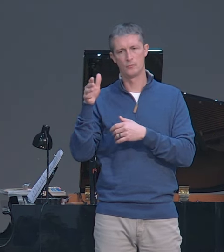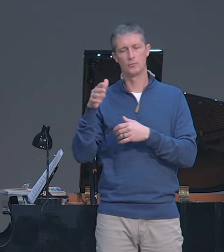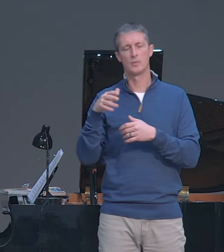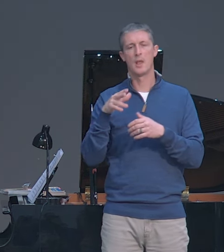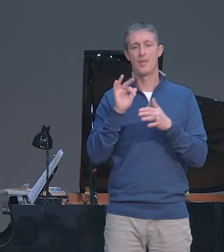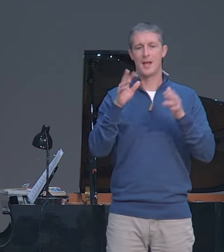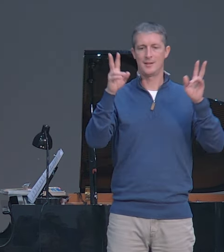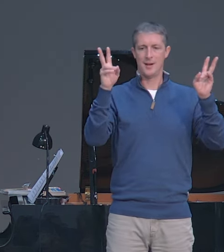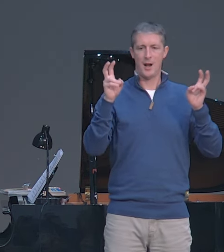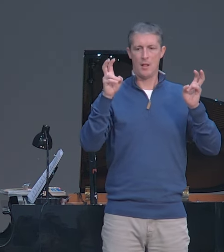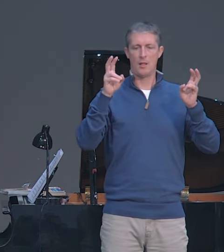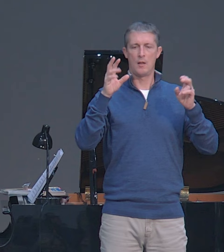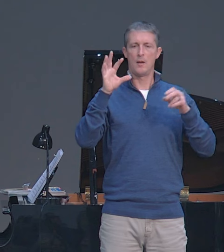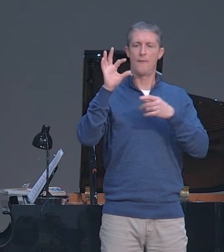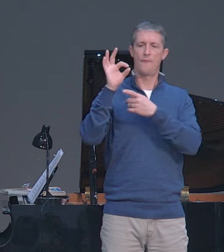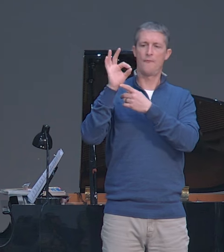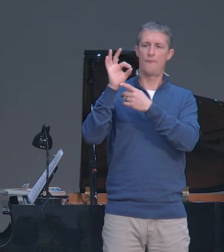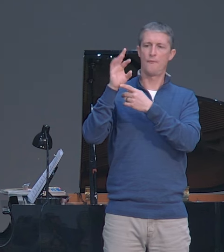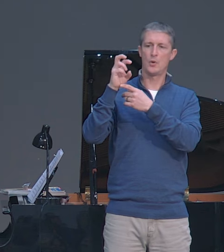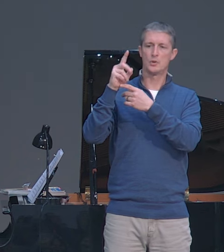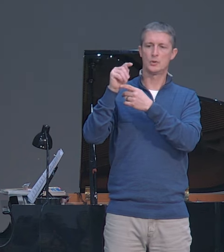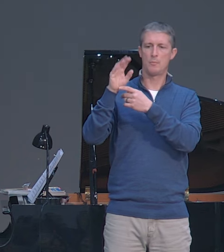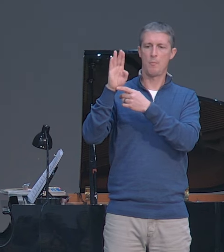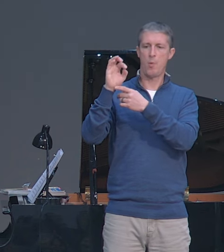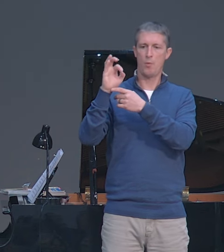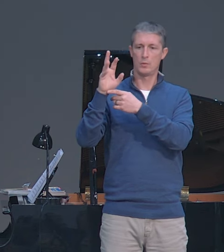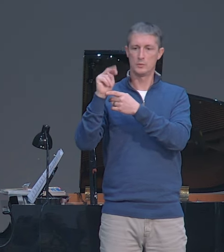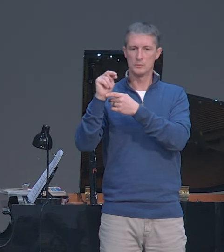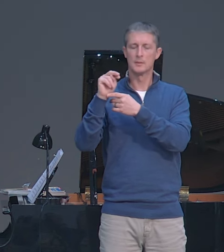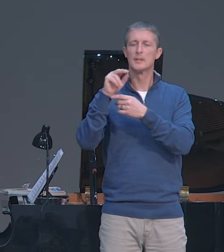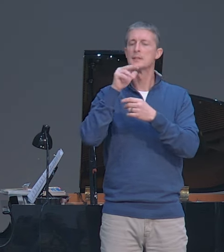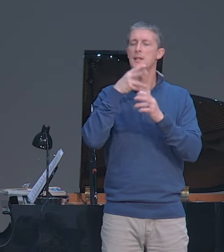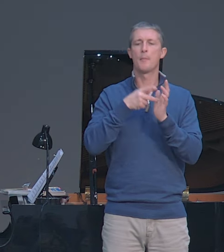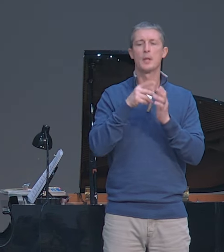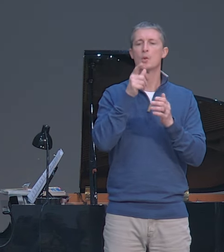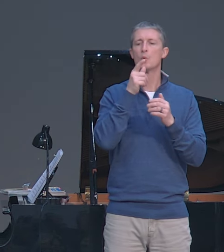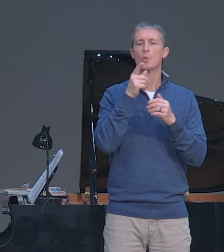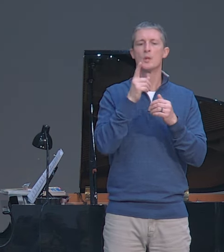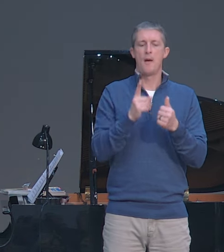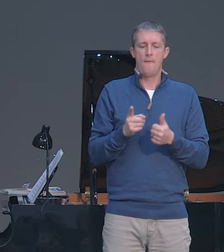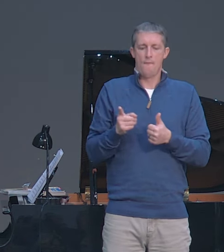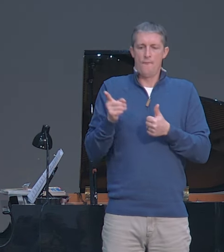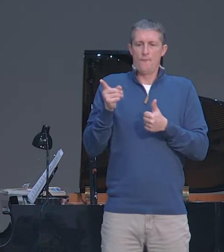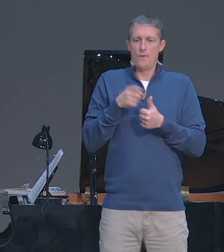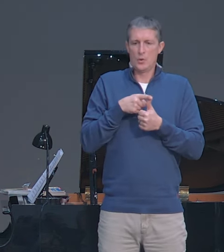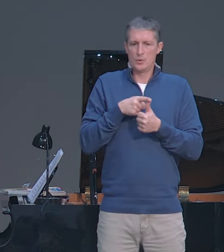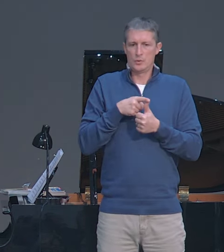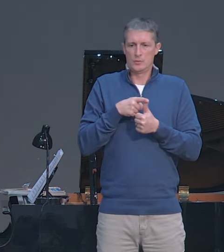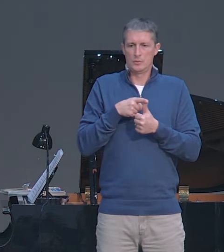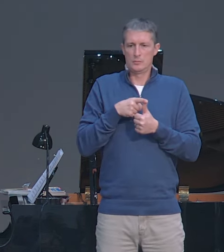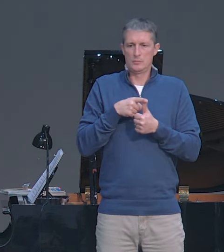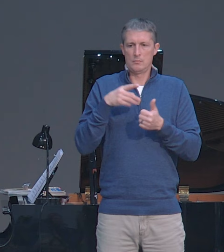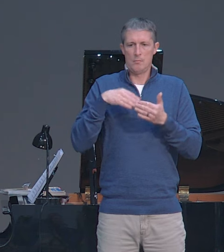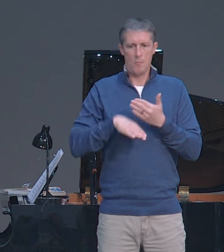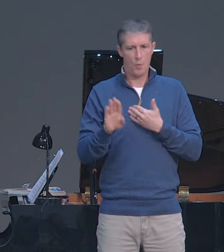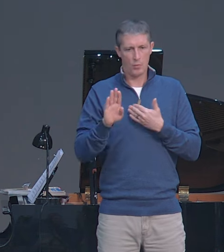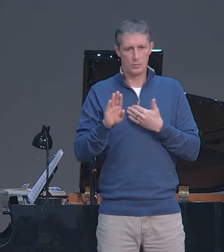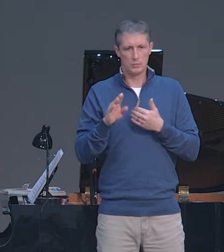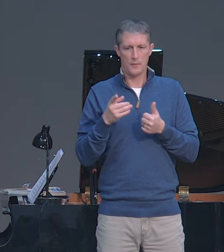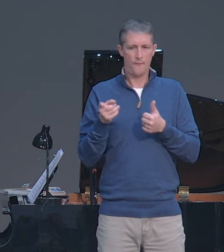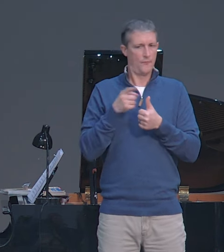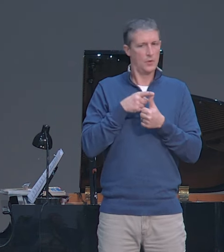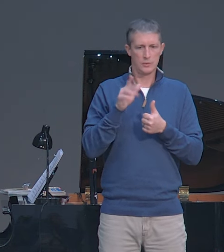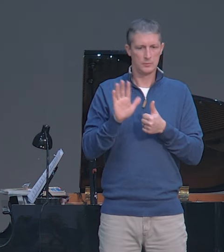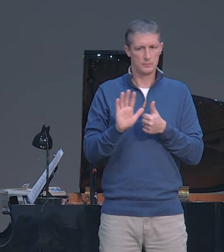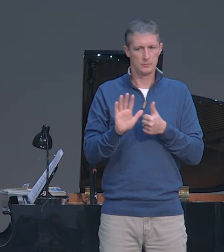firstborn did not necessarily refer to the child who was born first chronologically. It